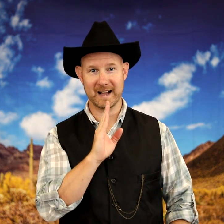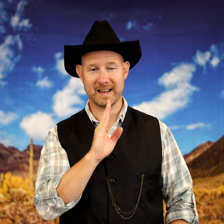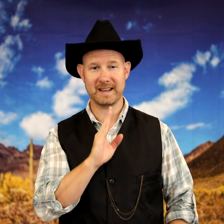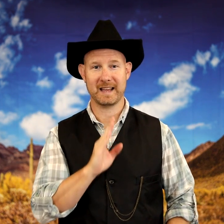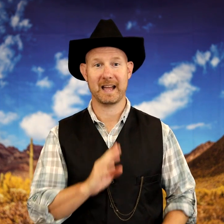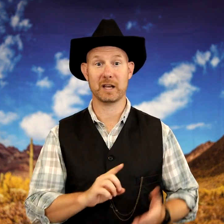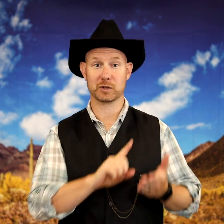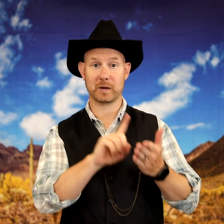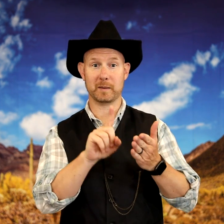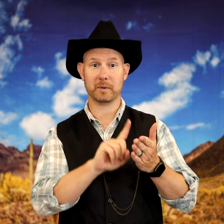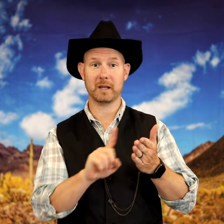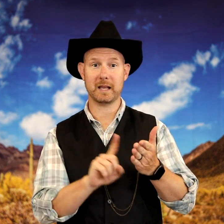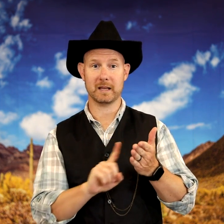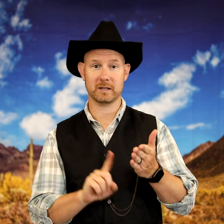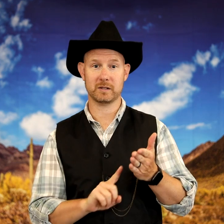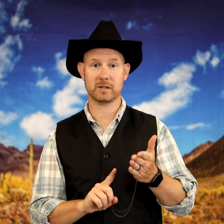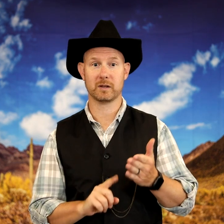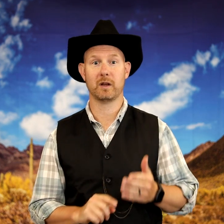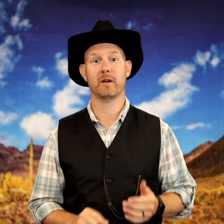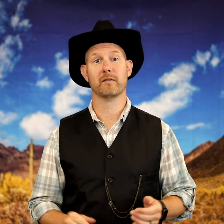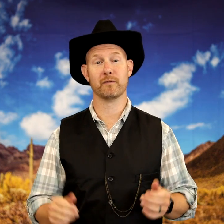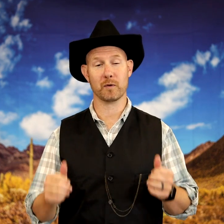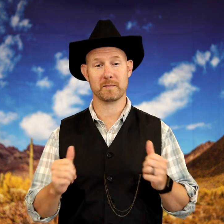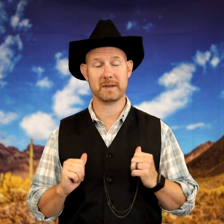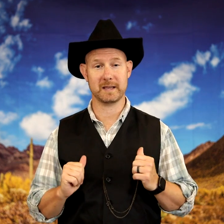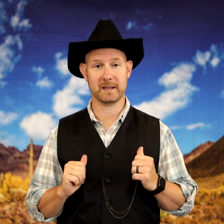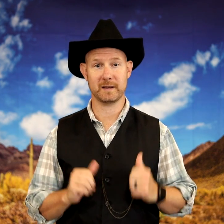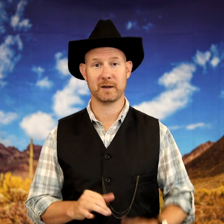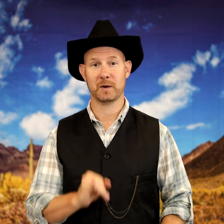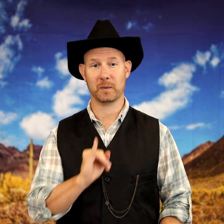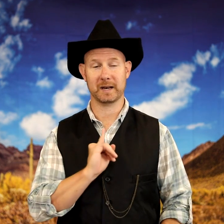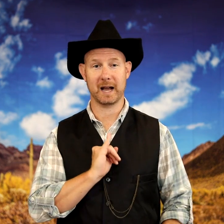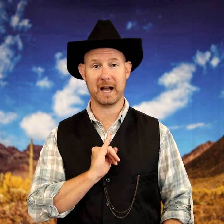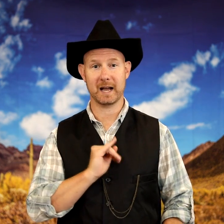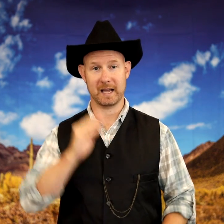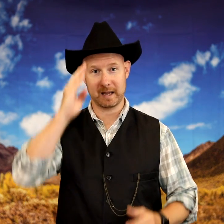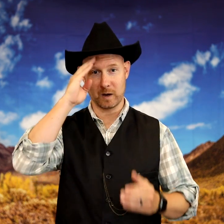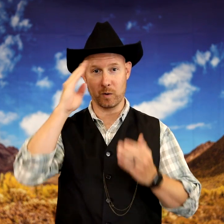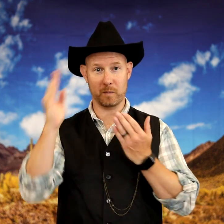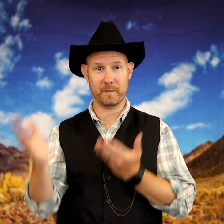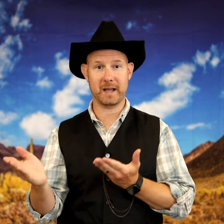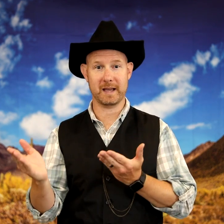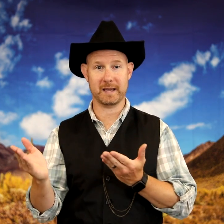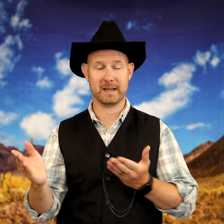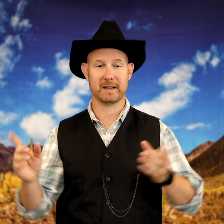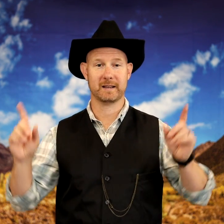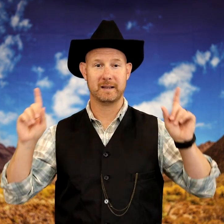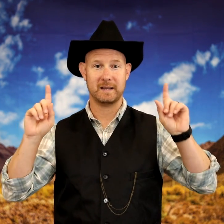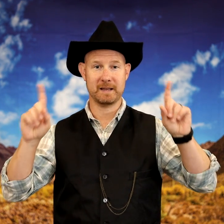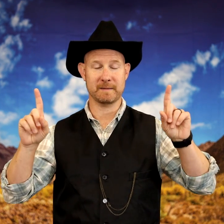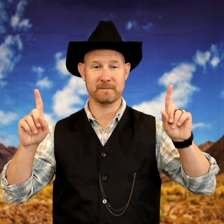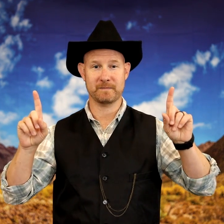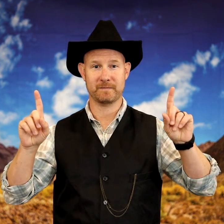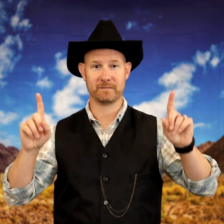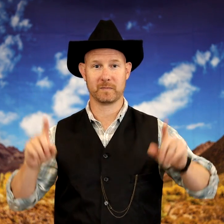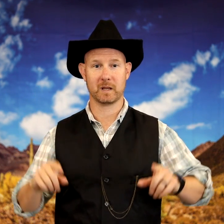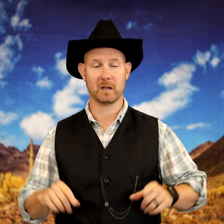God has great plans for me when I obey him.